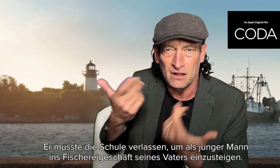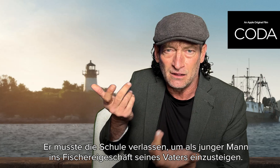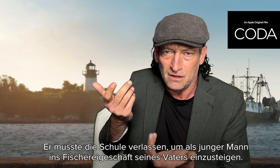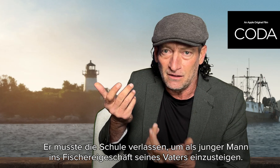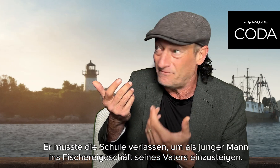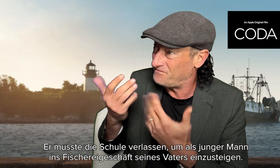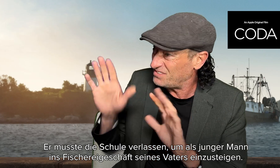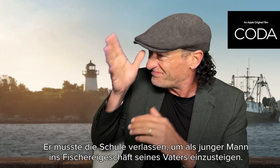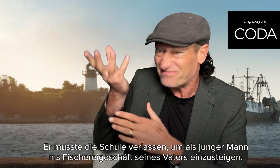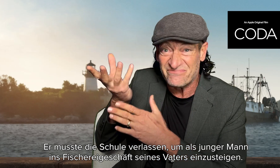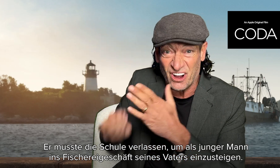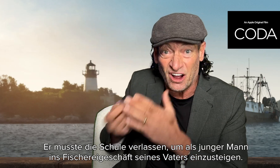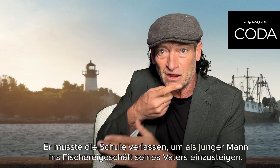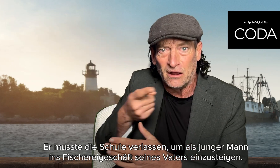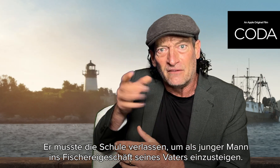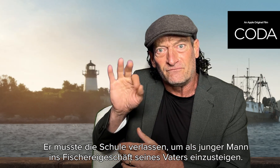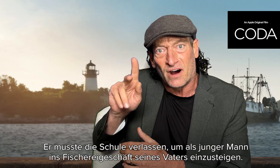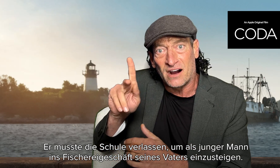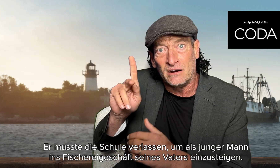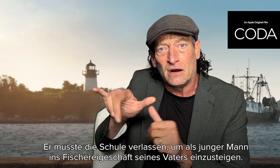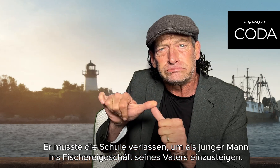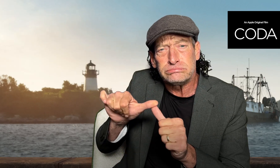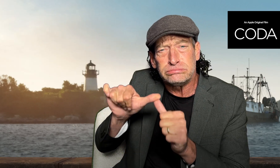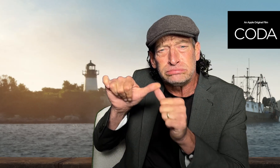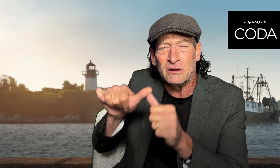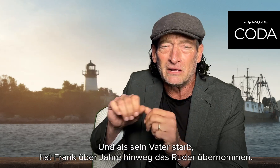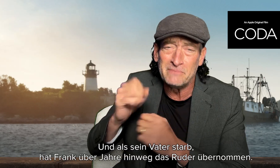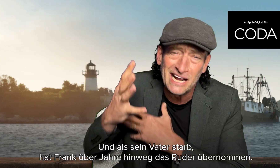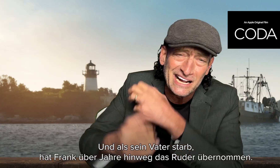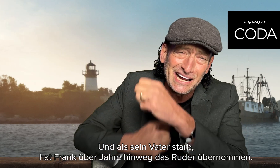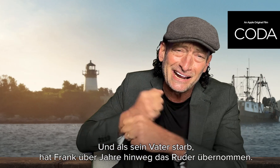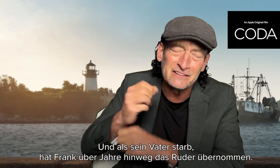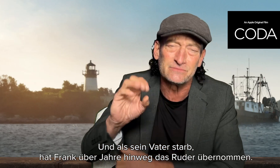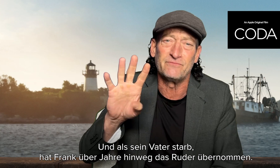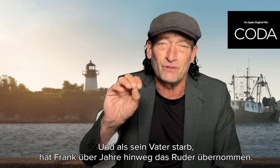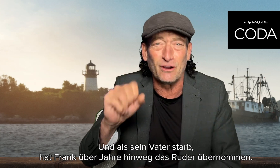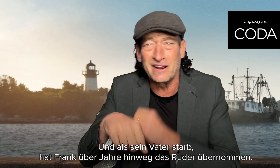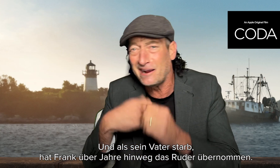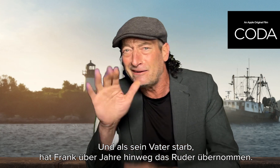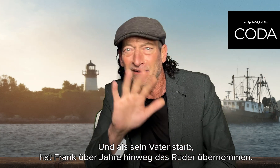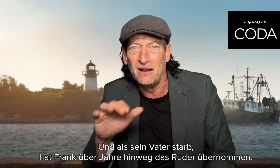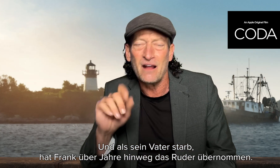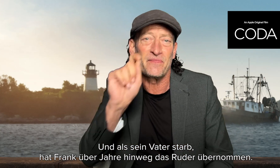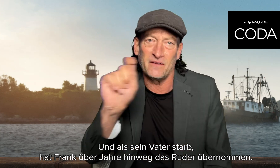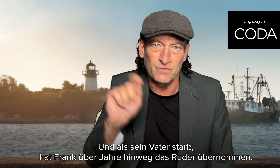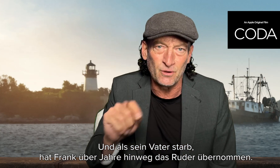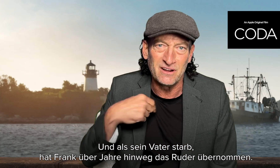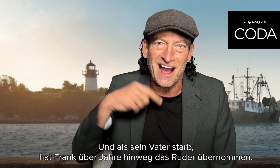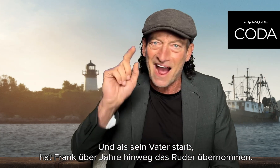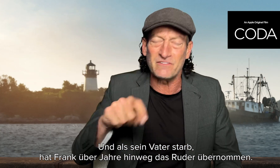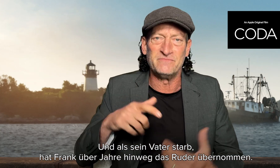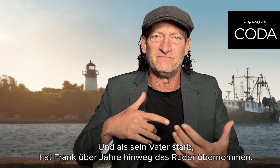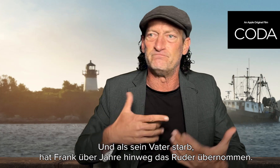to take over his father's fishing business as a young guy. And as his father passed, Frank took the helm